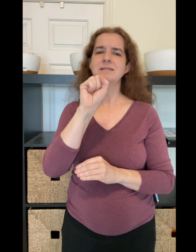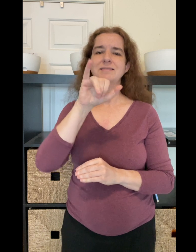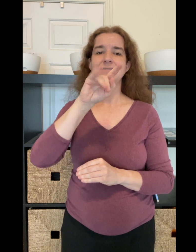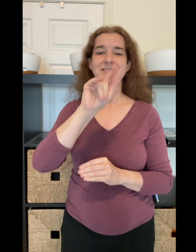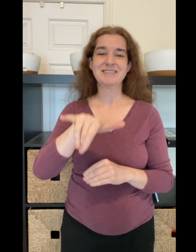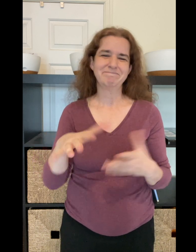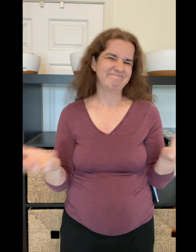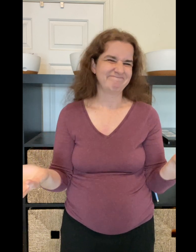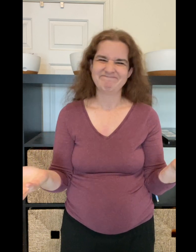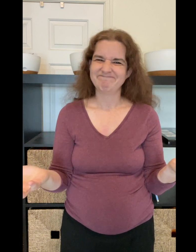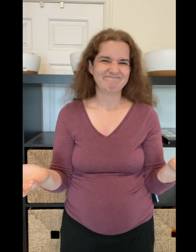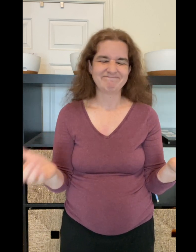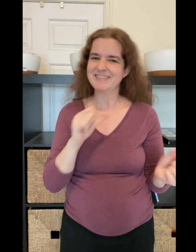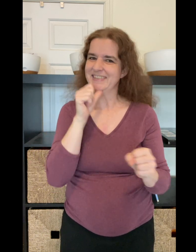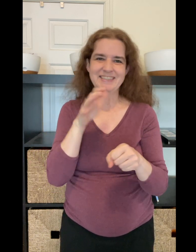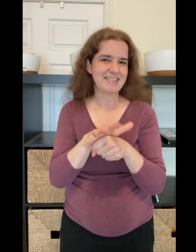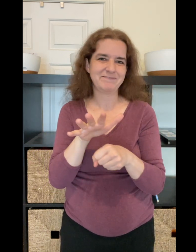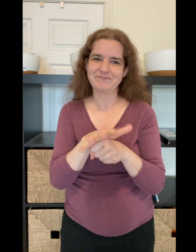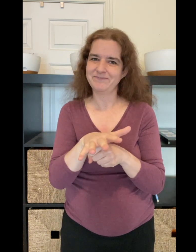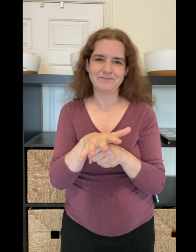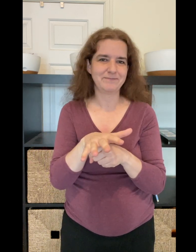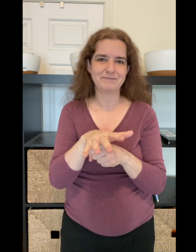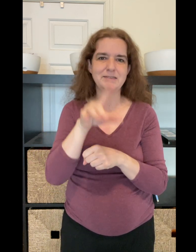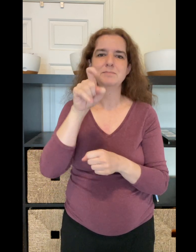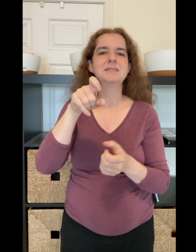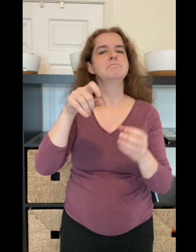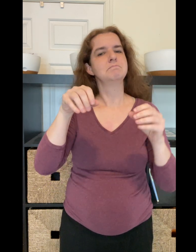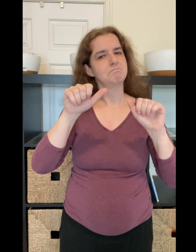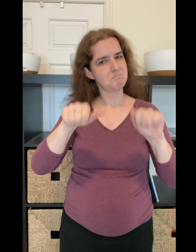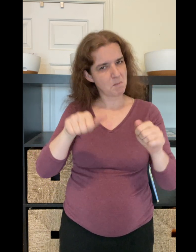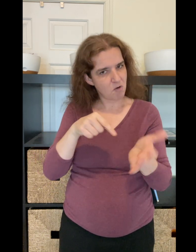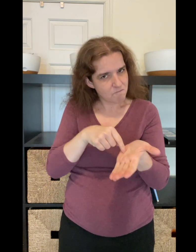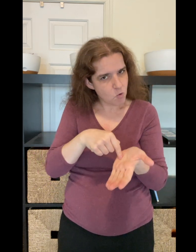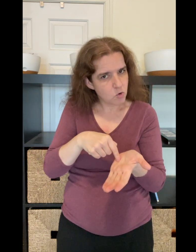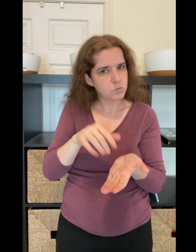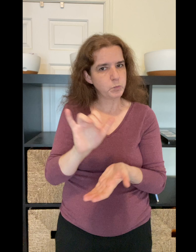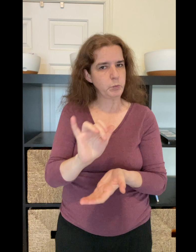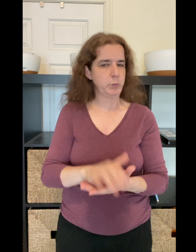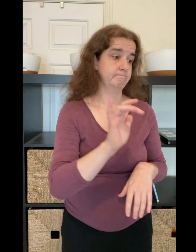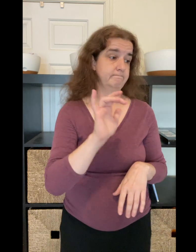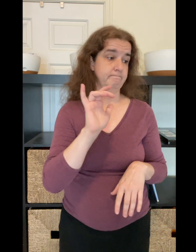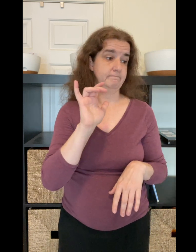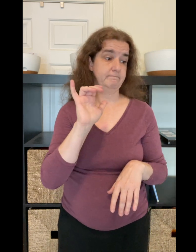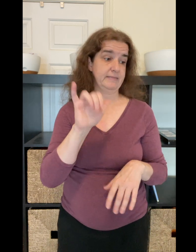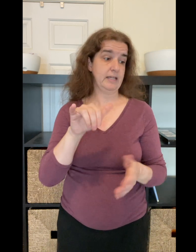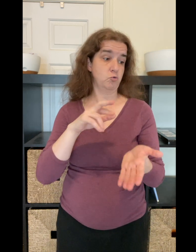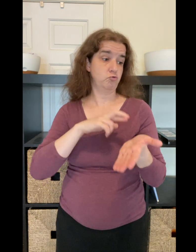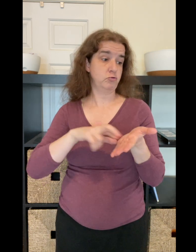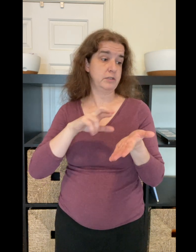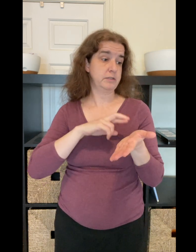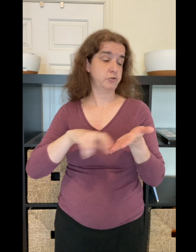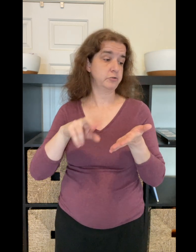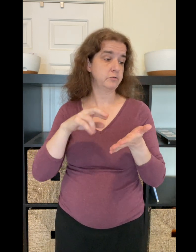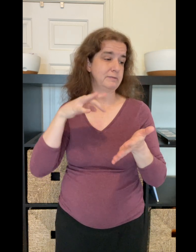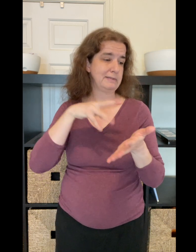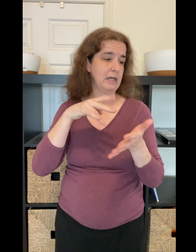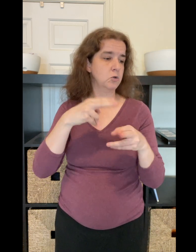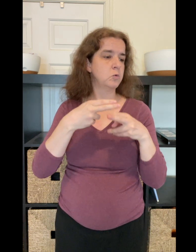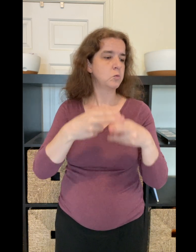sometimes we think, a food desert, we'll just solve that and then we will solve obesity too. But it turns out it's